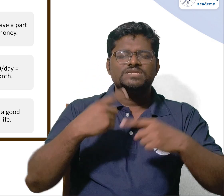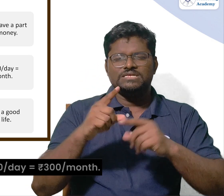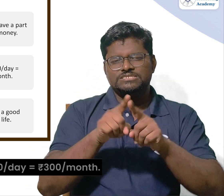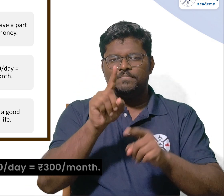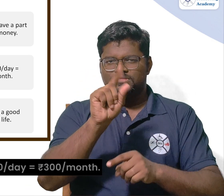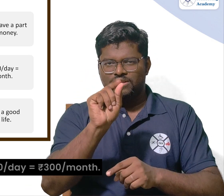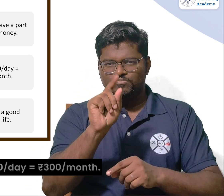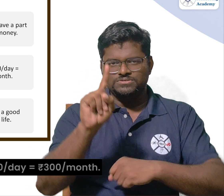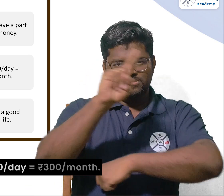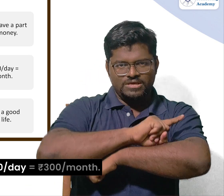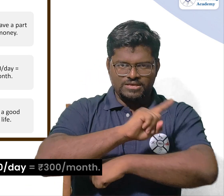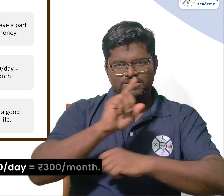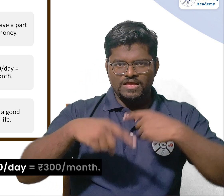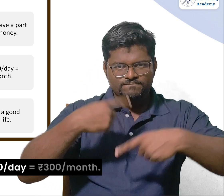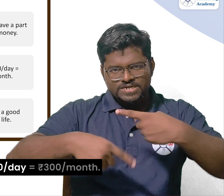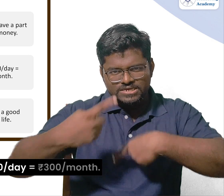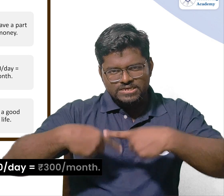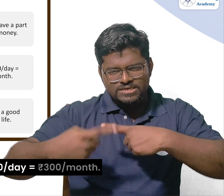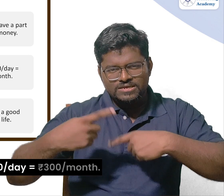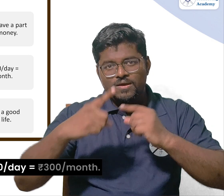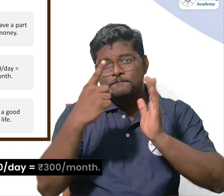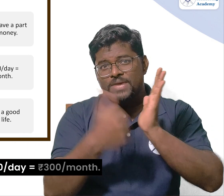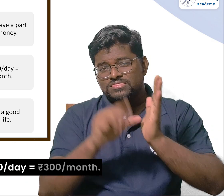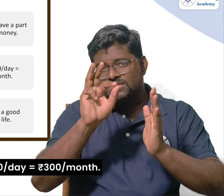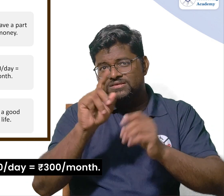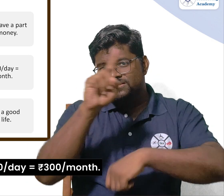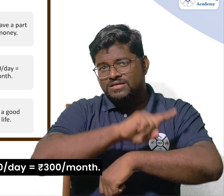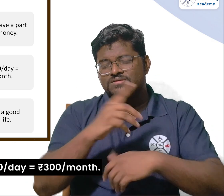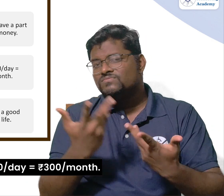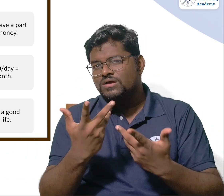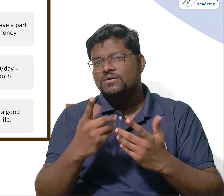Even 10 rupees per day is equal to 300 rupees per month.